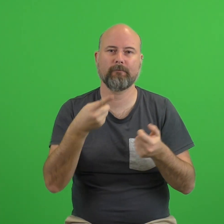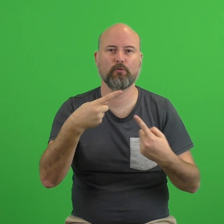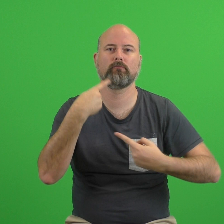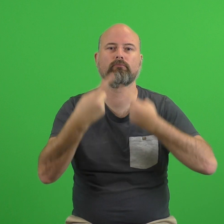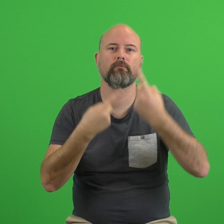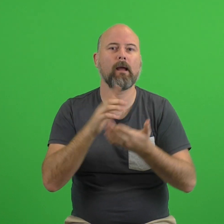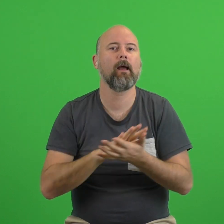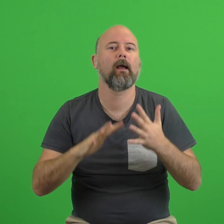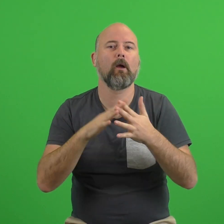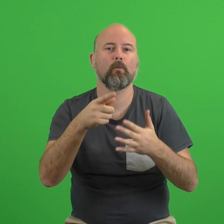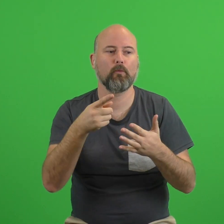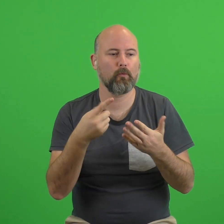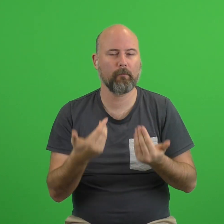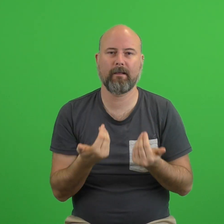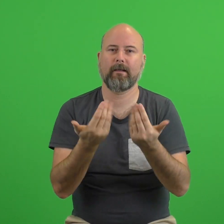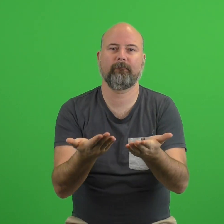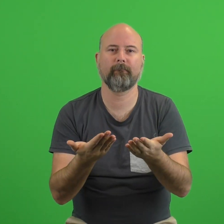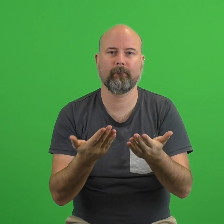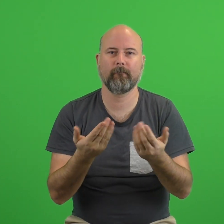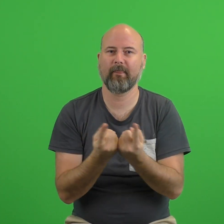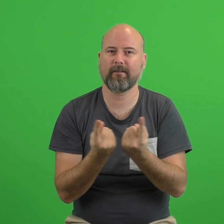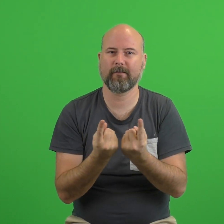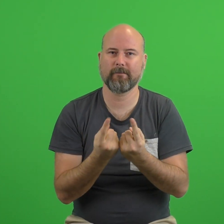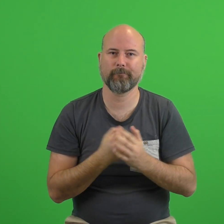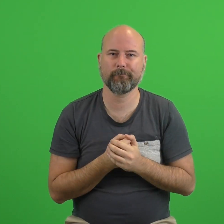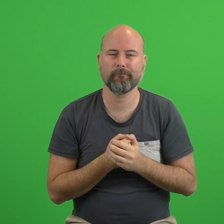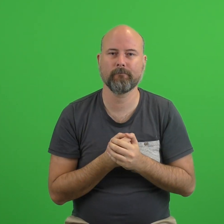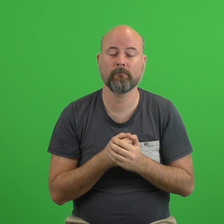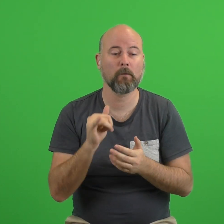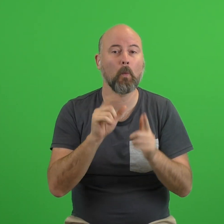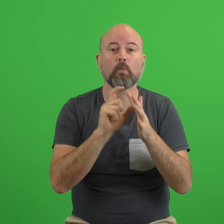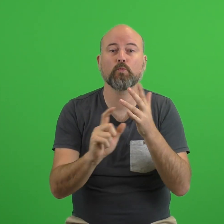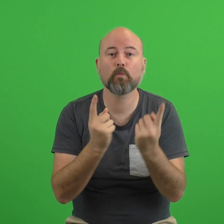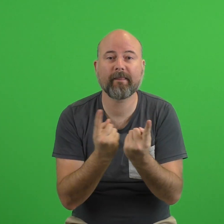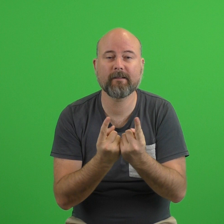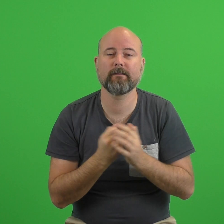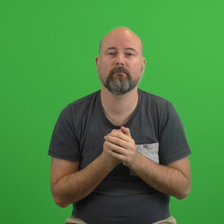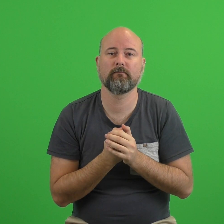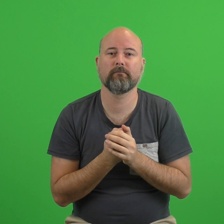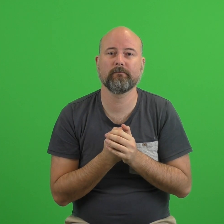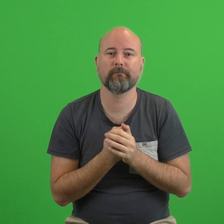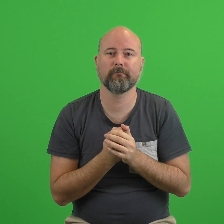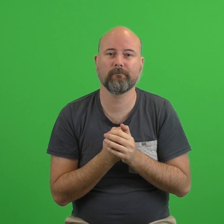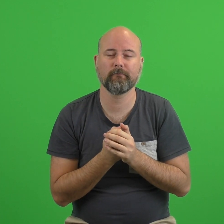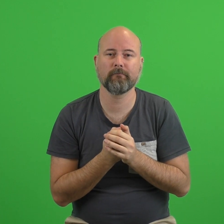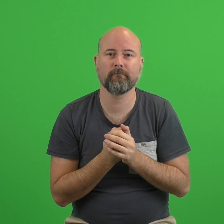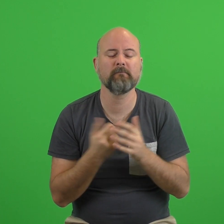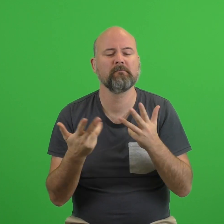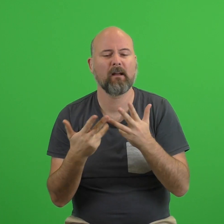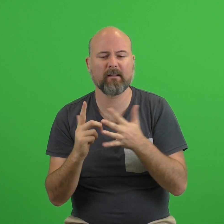up space, it's very easy to describe how you give things or how things move within that space. You could also be describing how you do